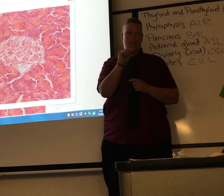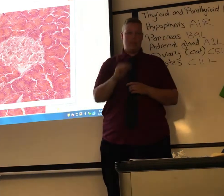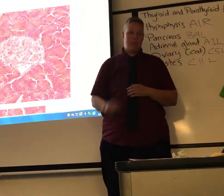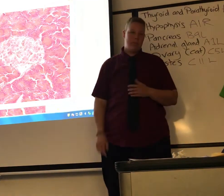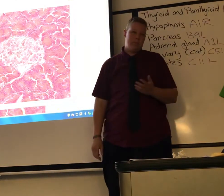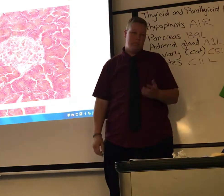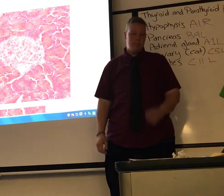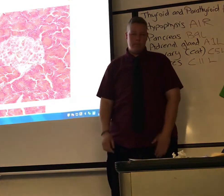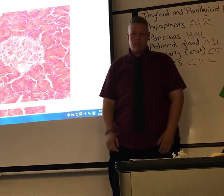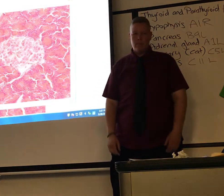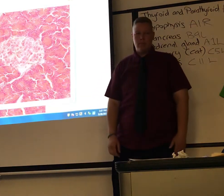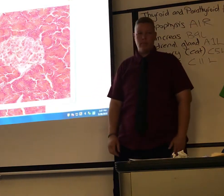spell it right.